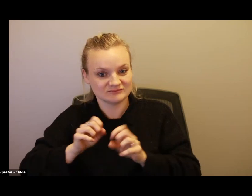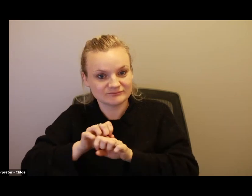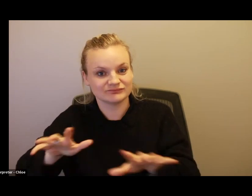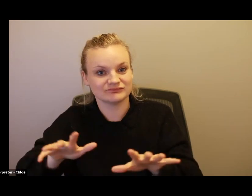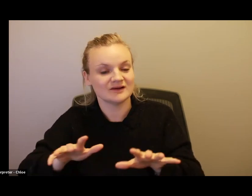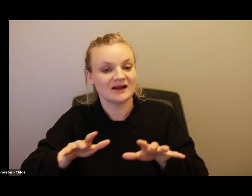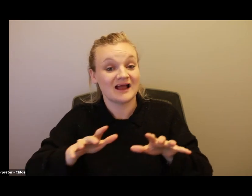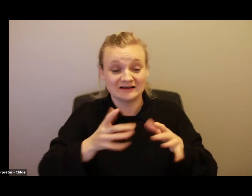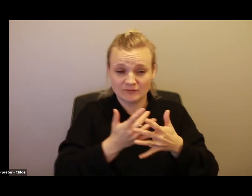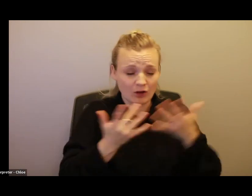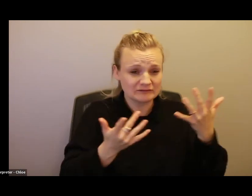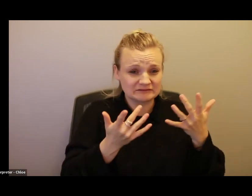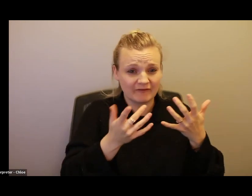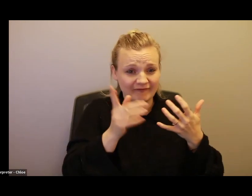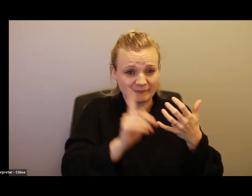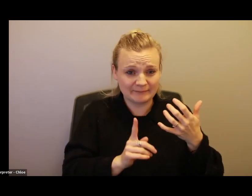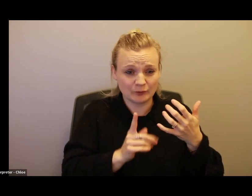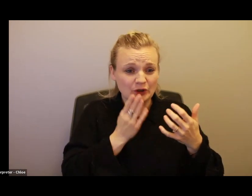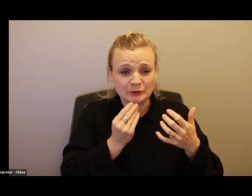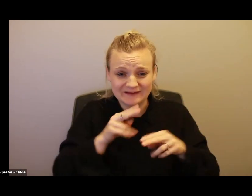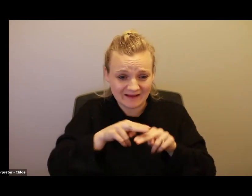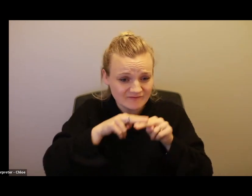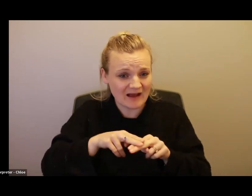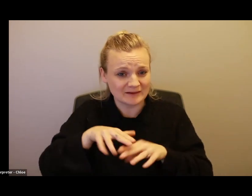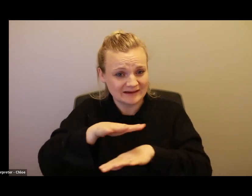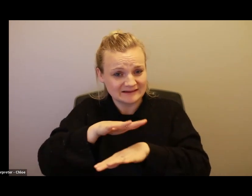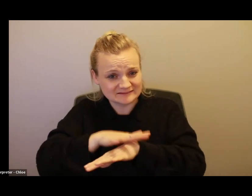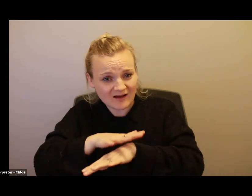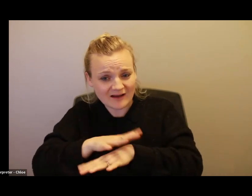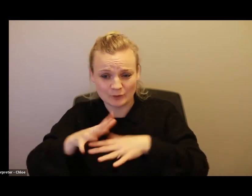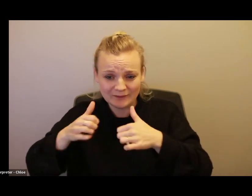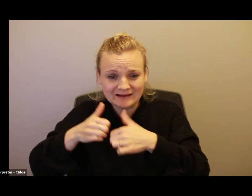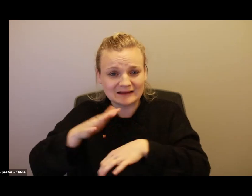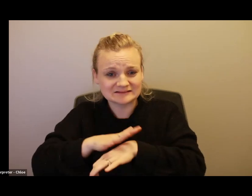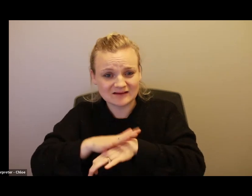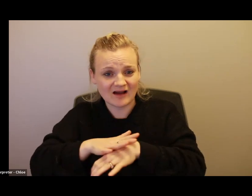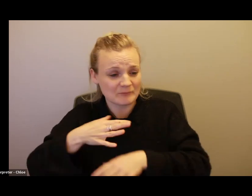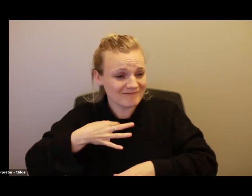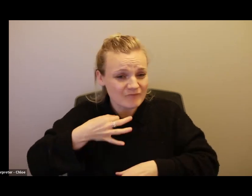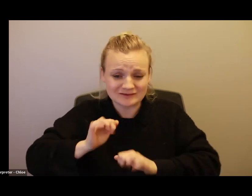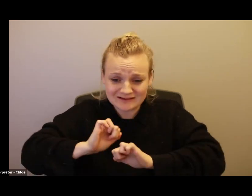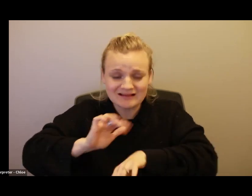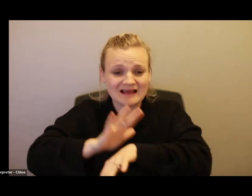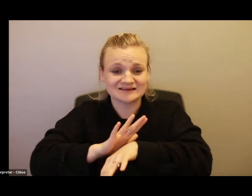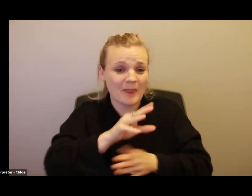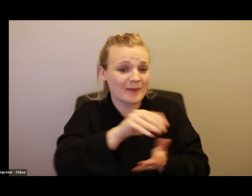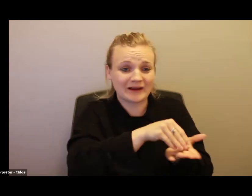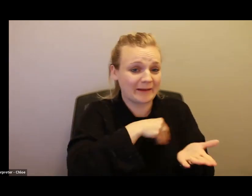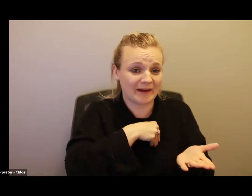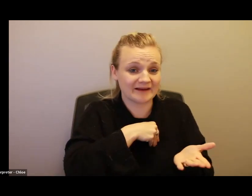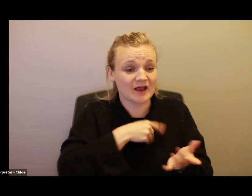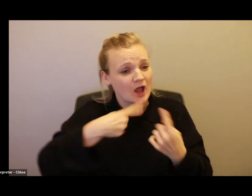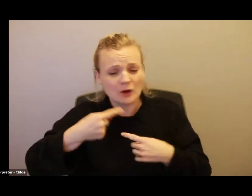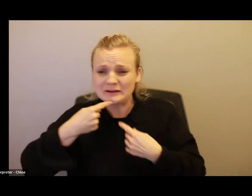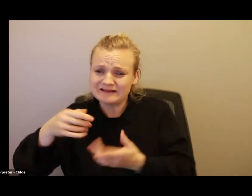are reaching into their family time, their weekend time to make this happen. And it's something that we tell our funders again and